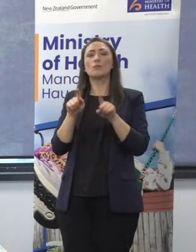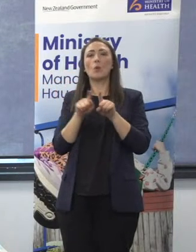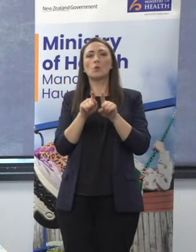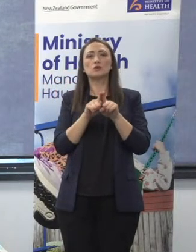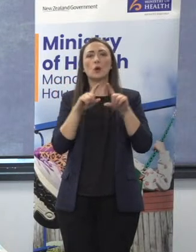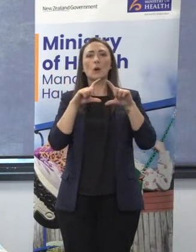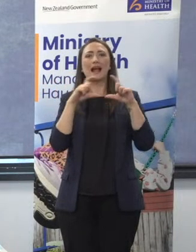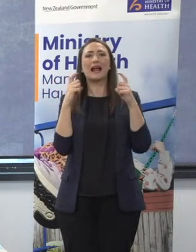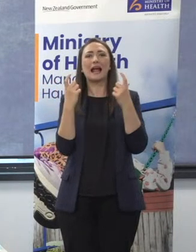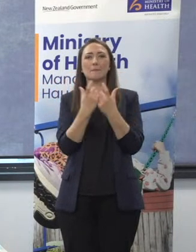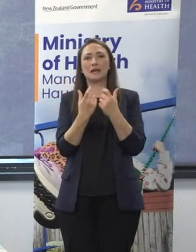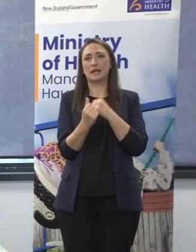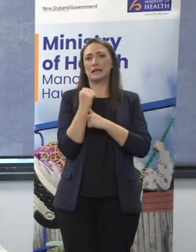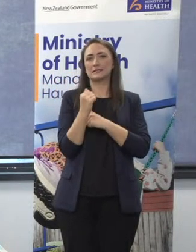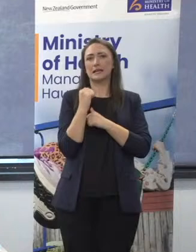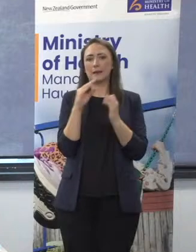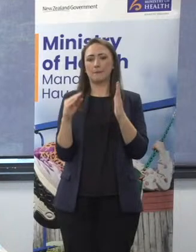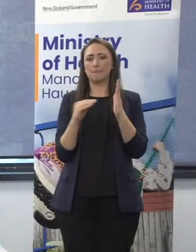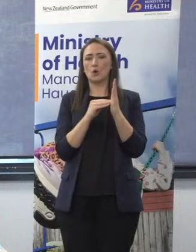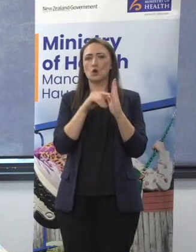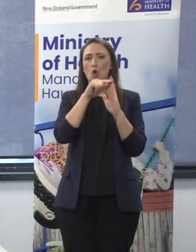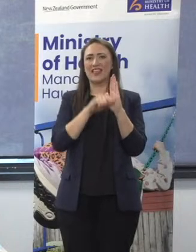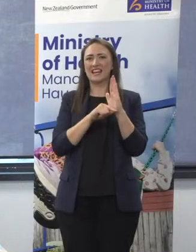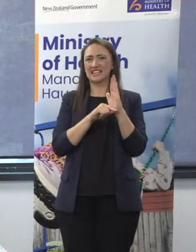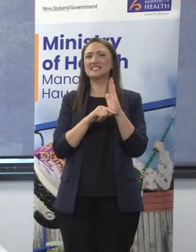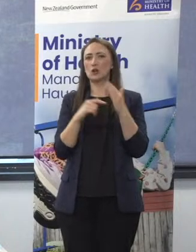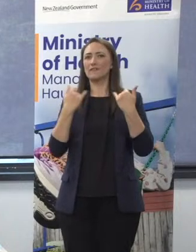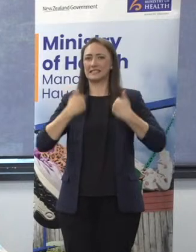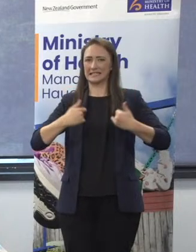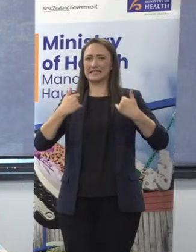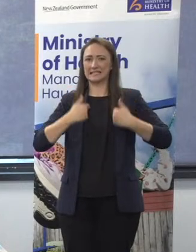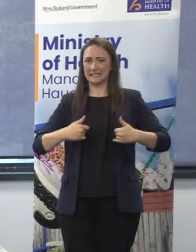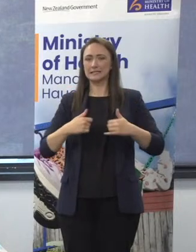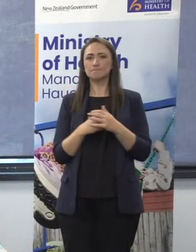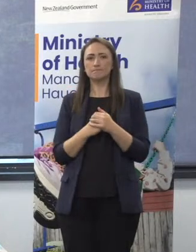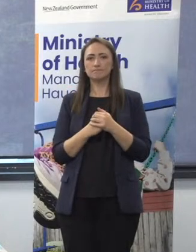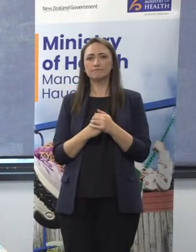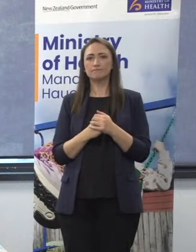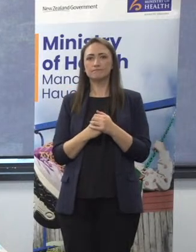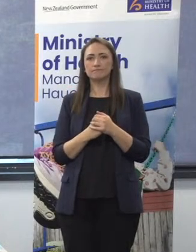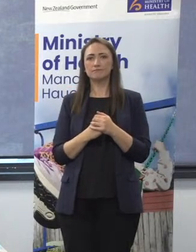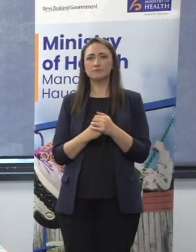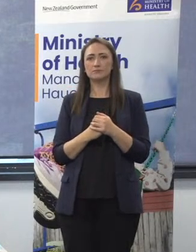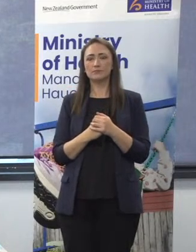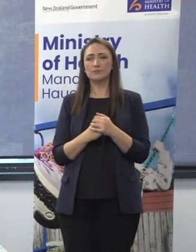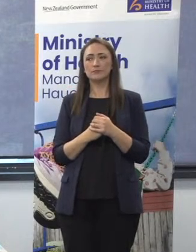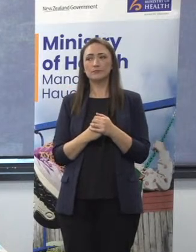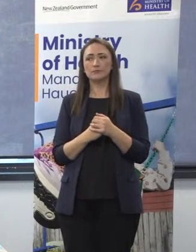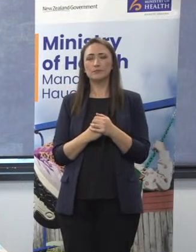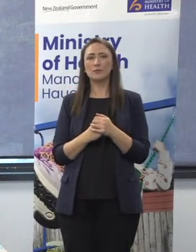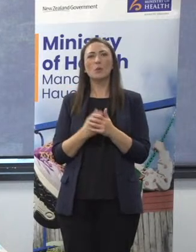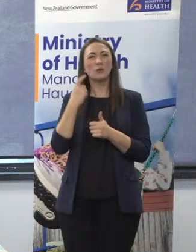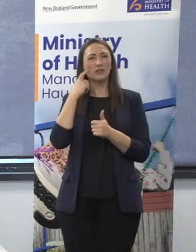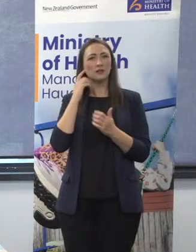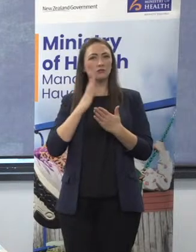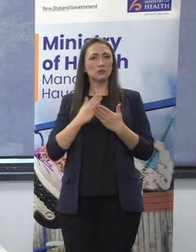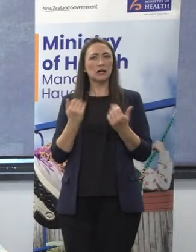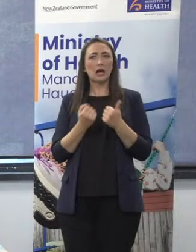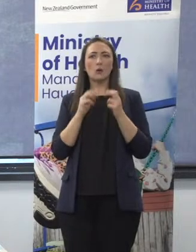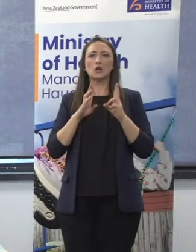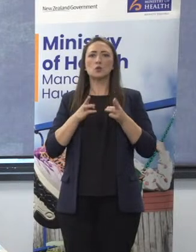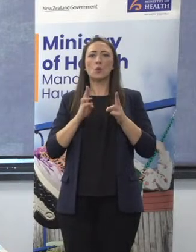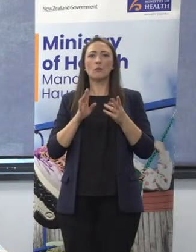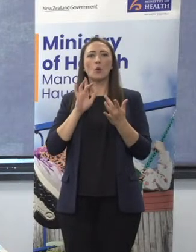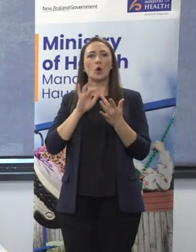a notifiable disease. So if we do detect cases here, we think our normal case identification, contact tracing and